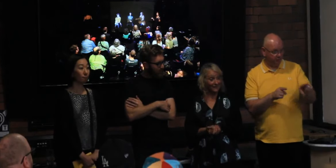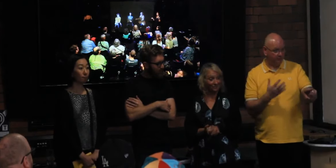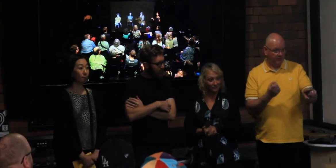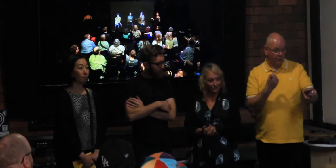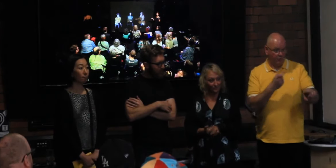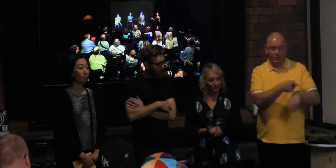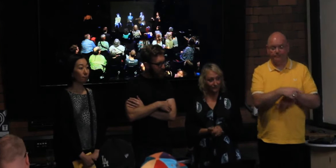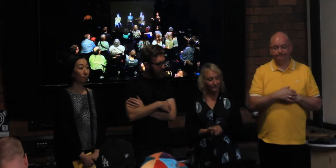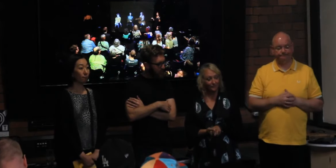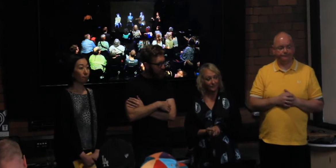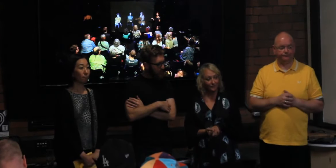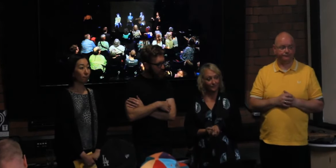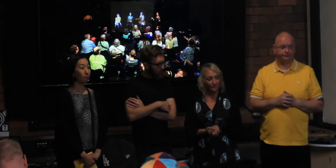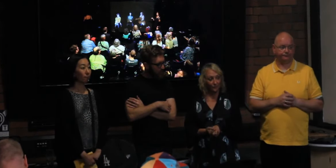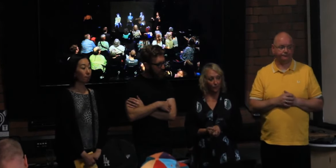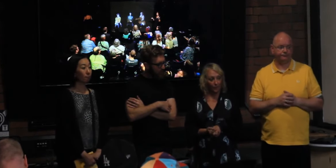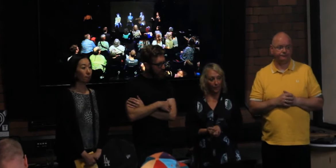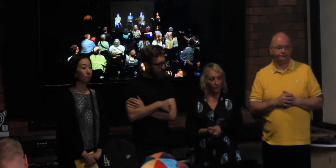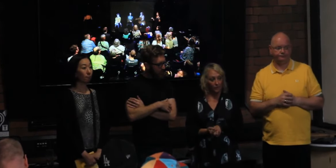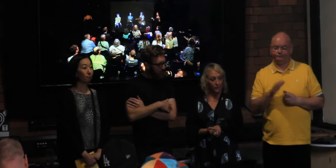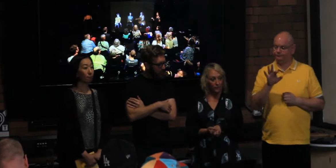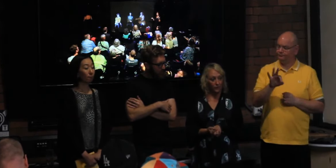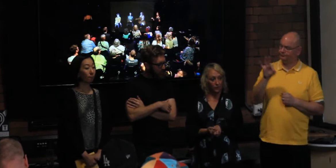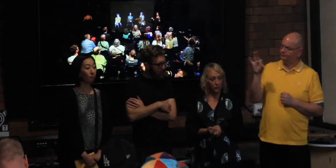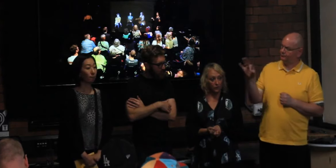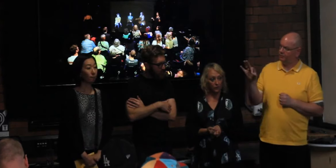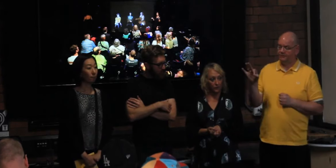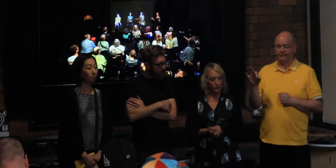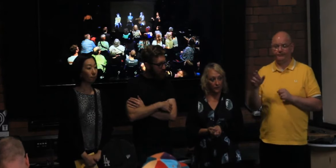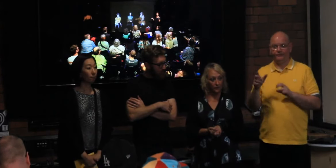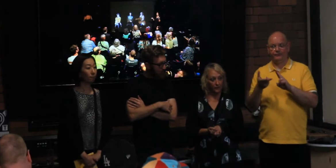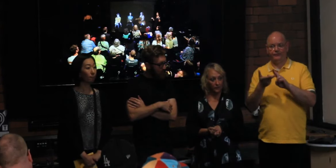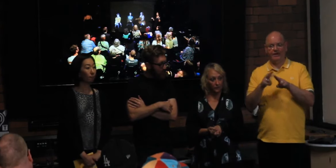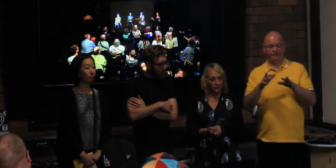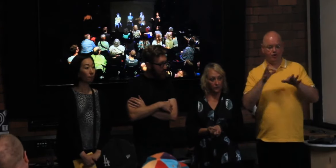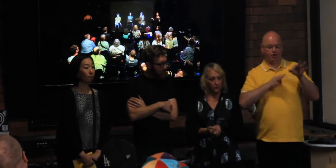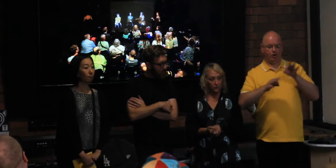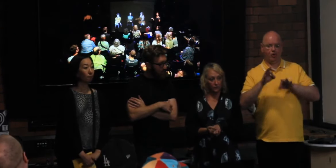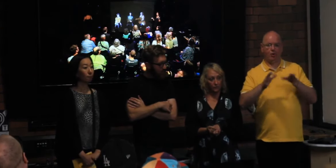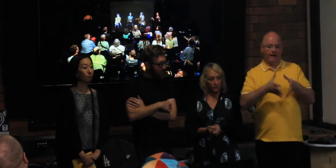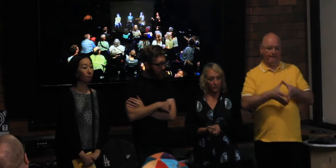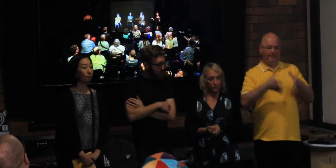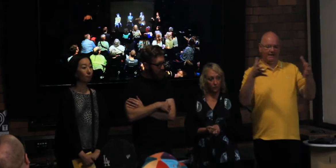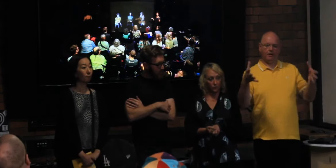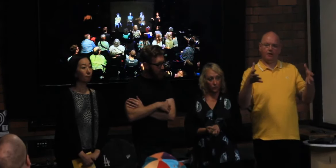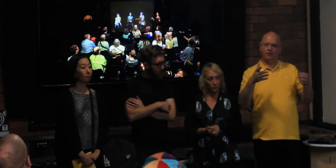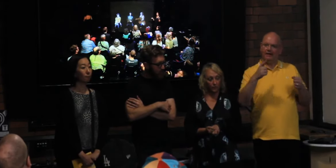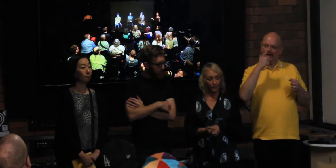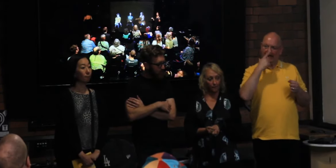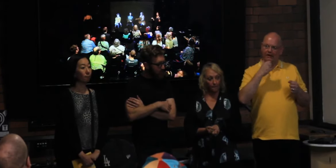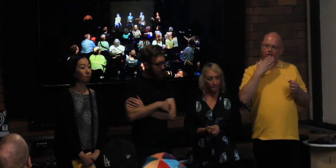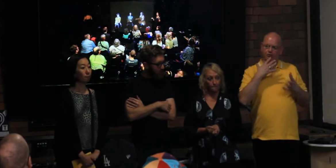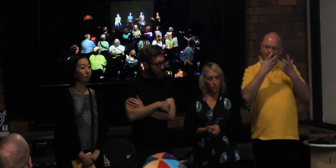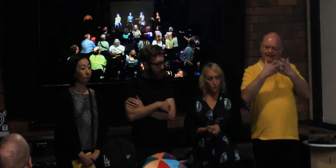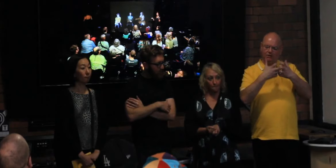Yes. How could tech be used if the show was on a larger scale? Does it need to be the intimate